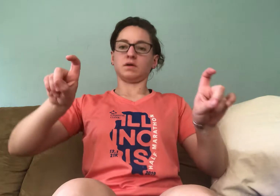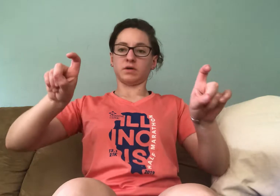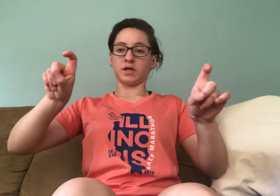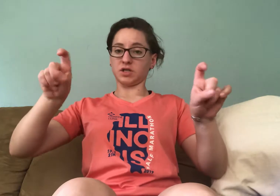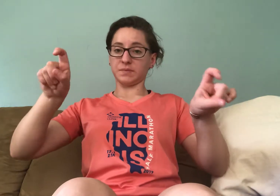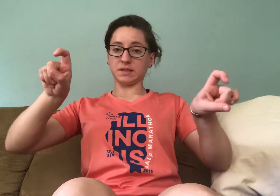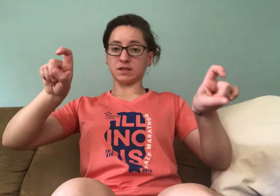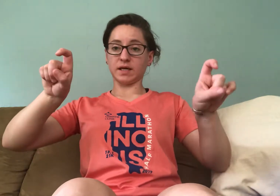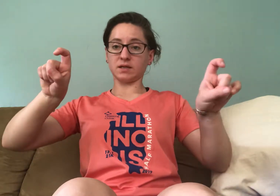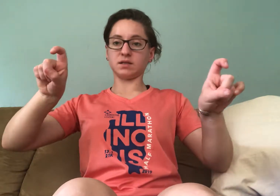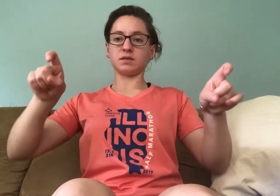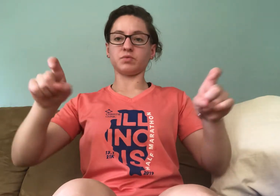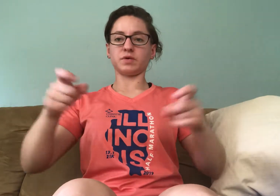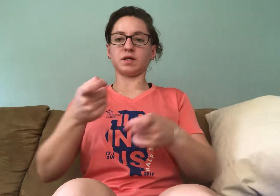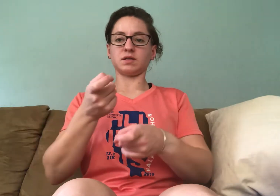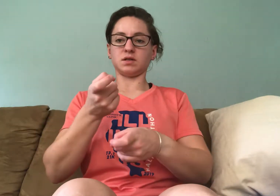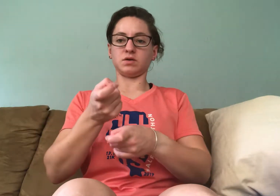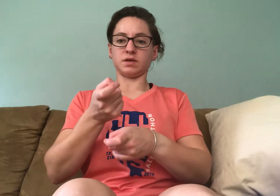Hand shape is X's in both hands, and you go like